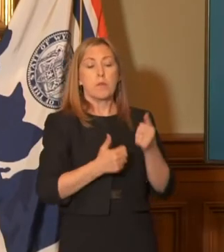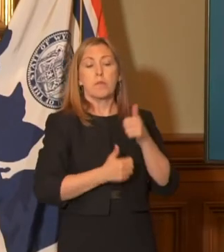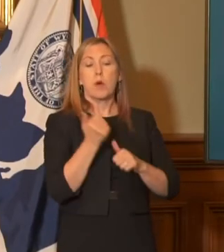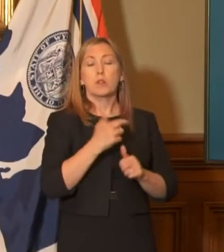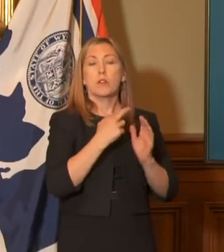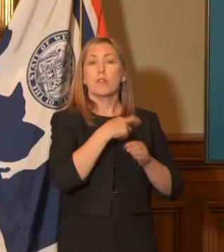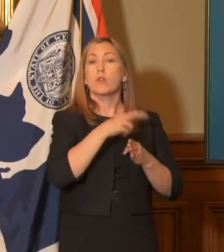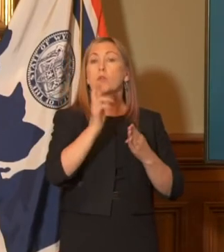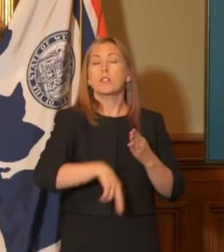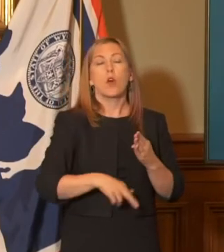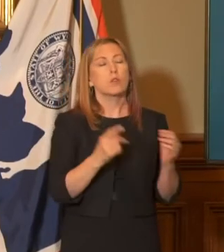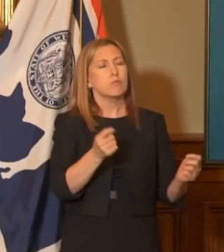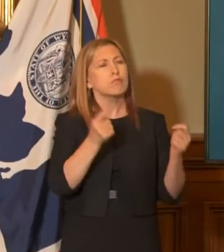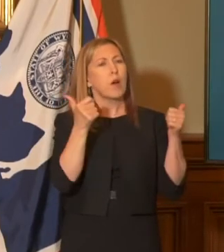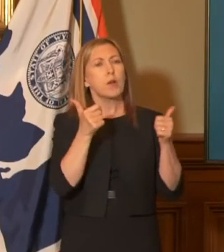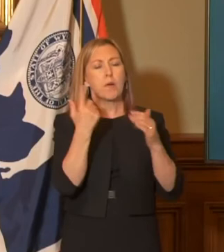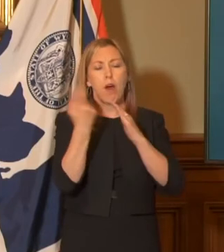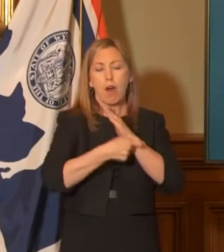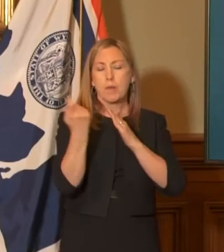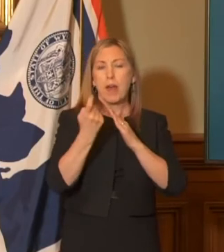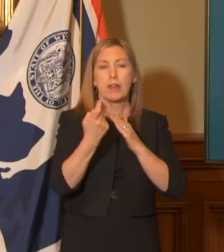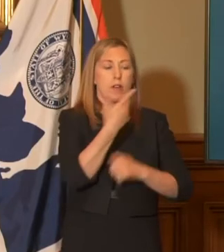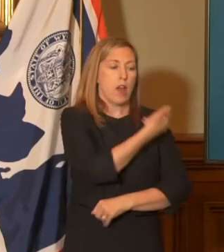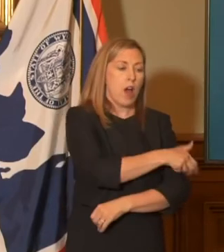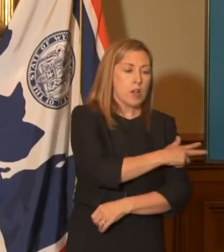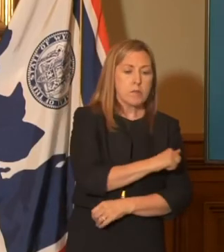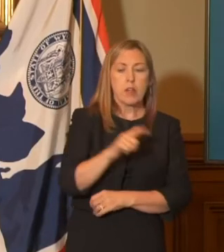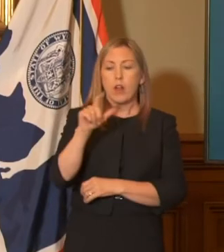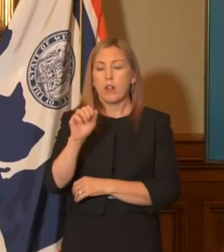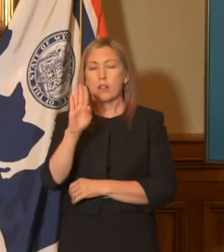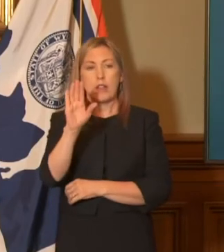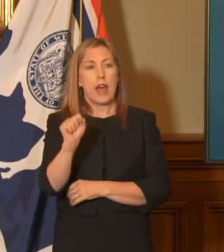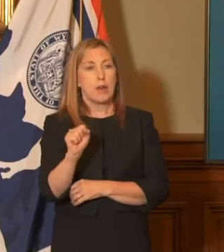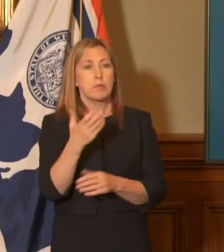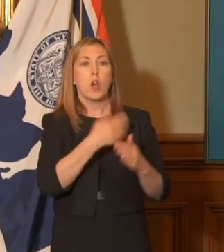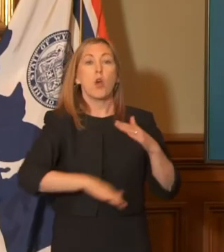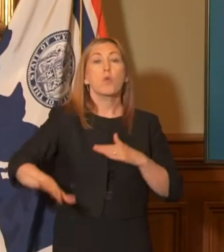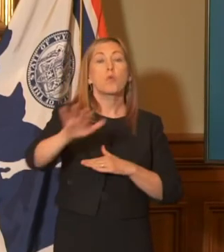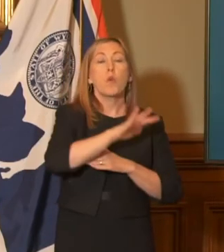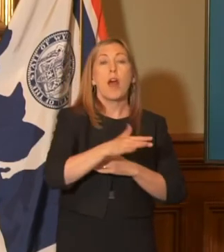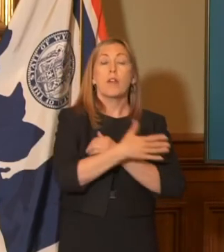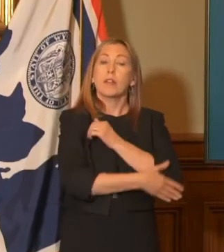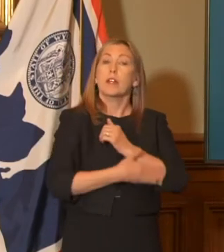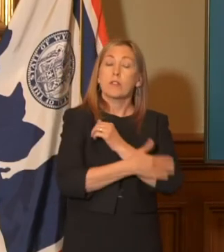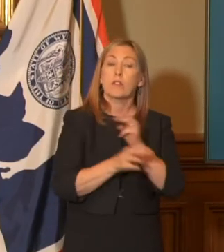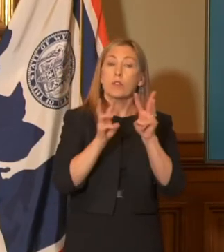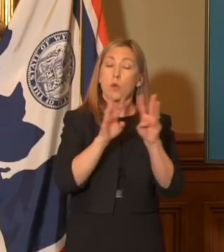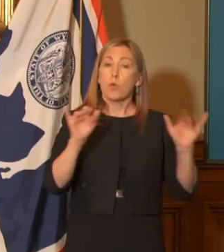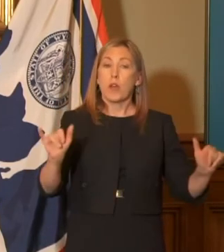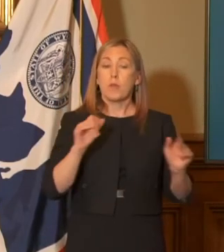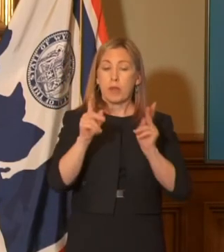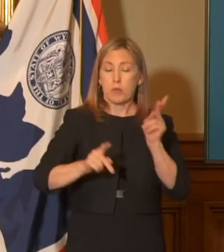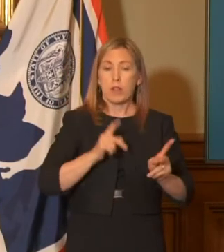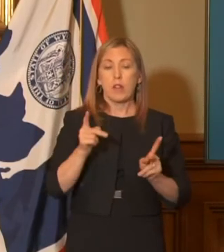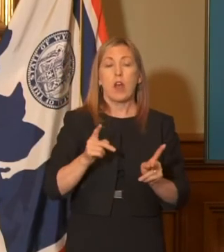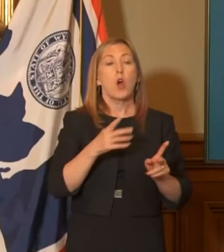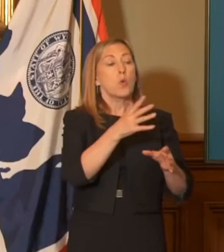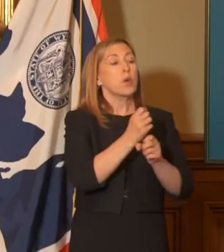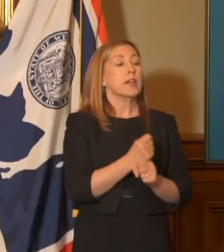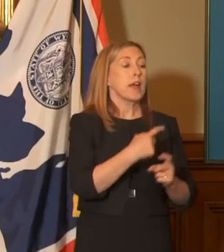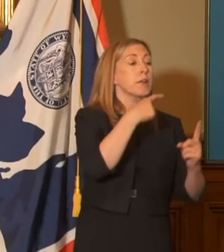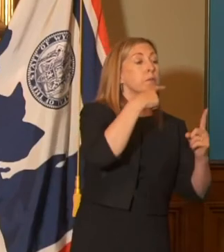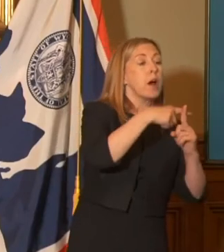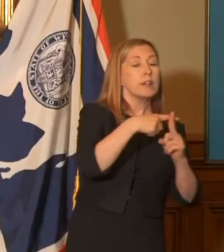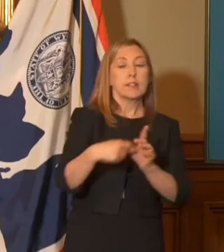results automatically from hospitals and laboratories around the country for Wyoming residents. And so we get both negative and